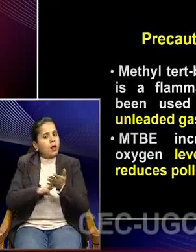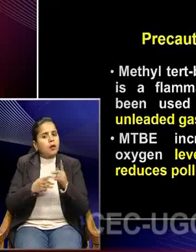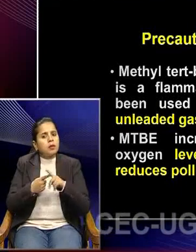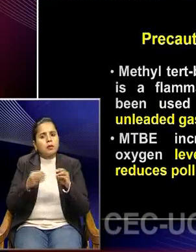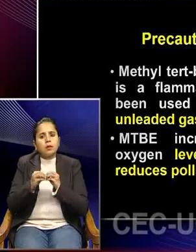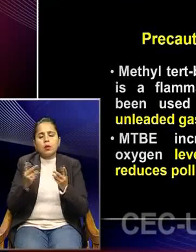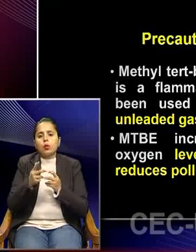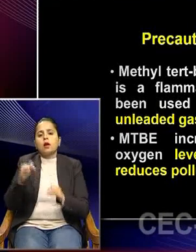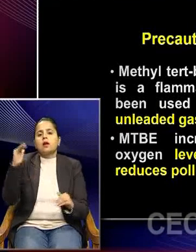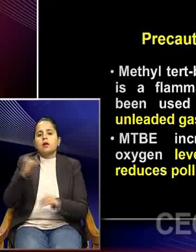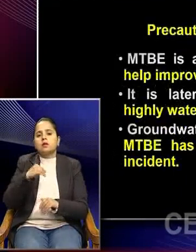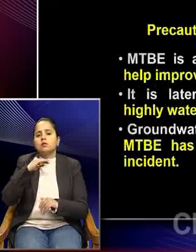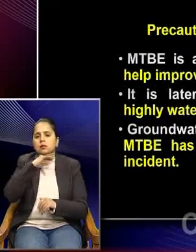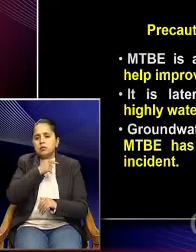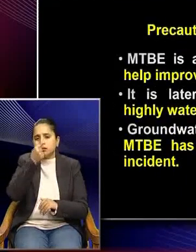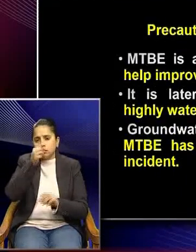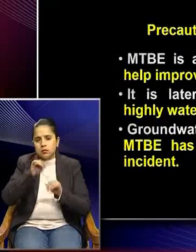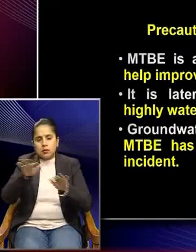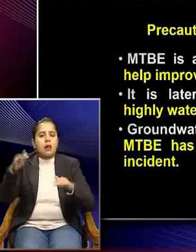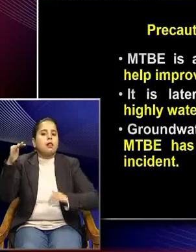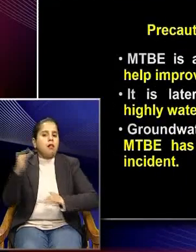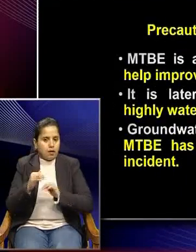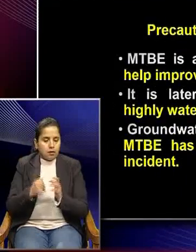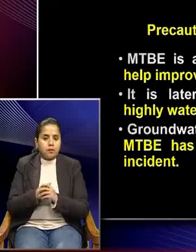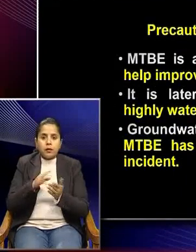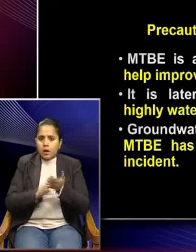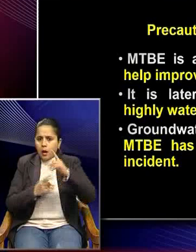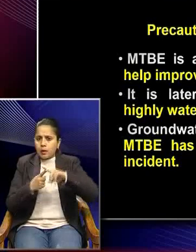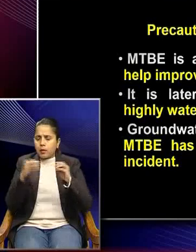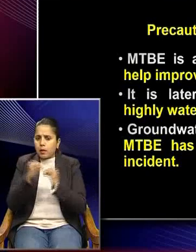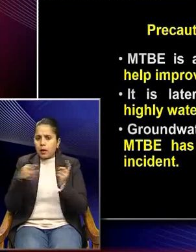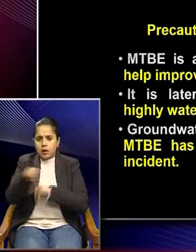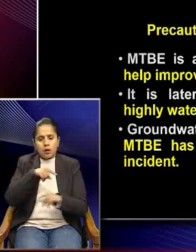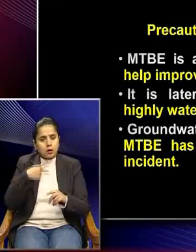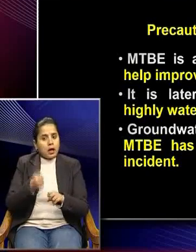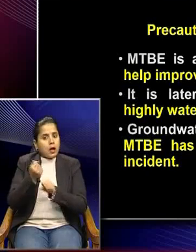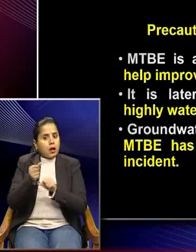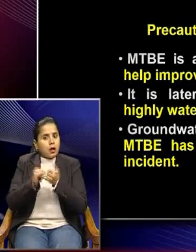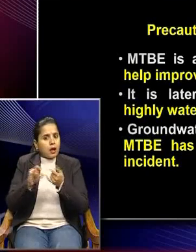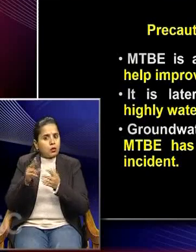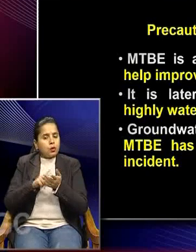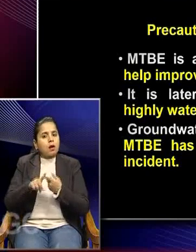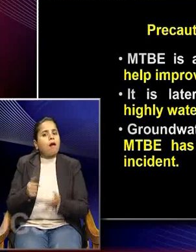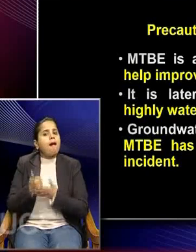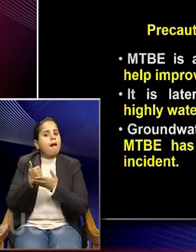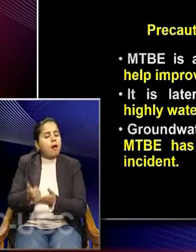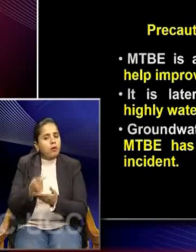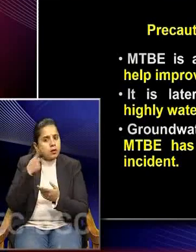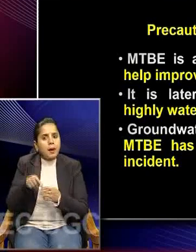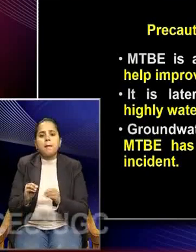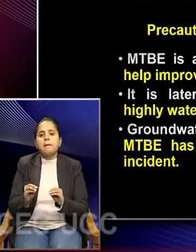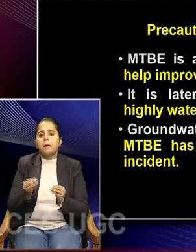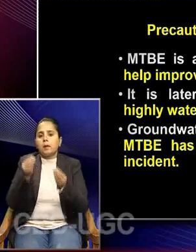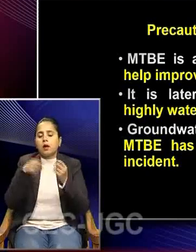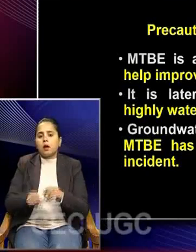to reduce the pollution emissions. MTBE is added to gasoline to help improve the urban